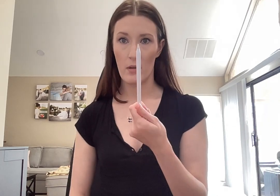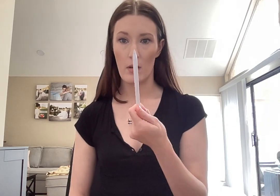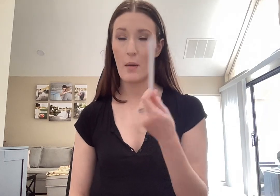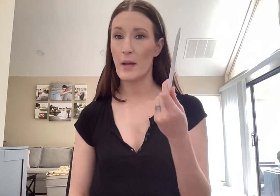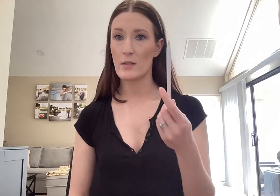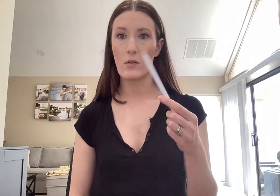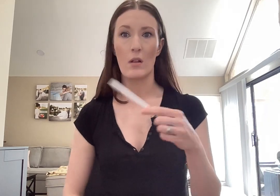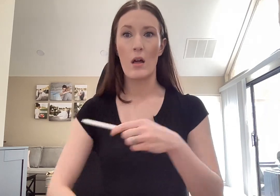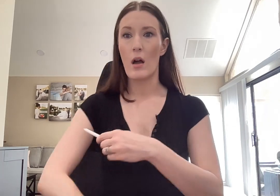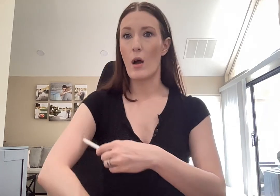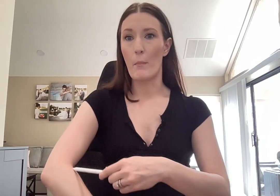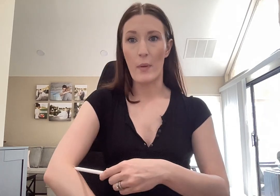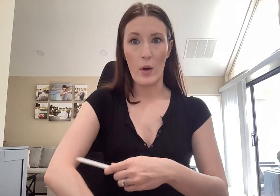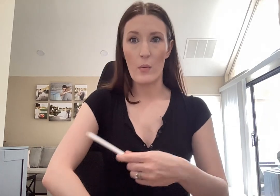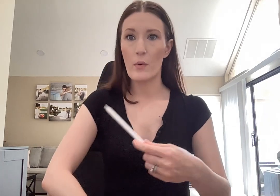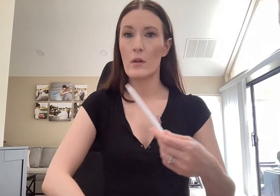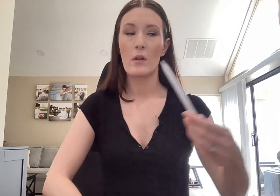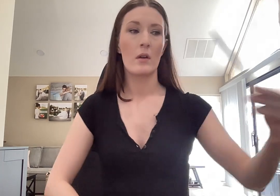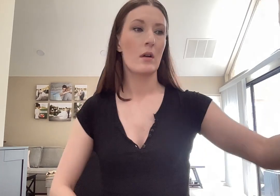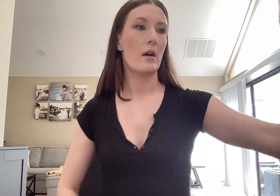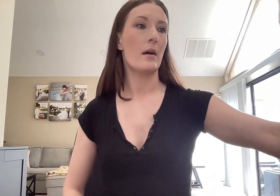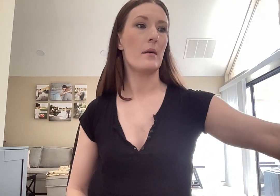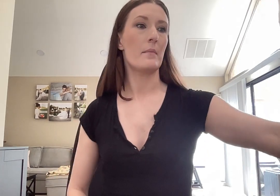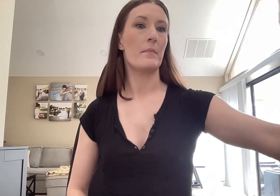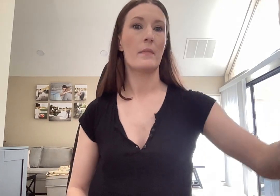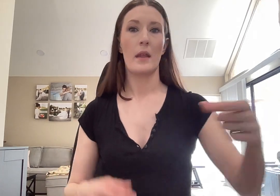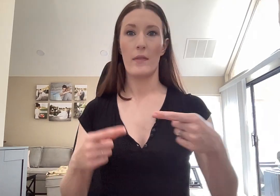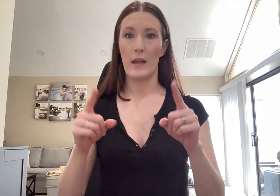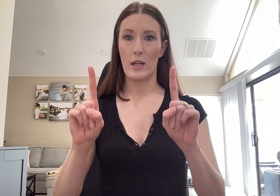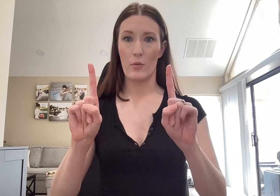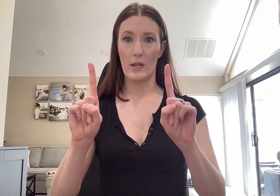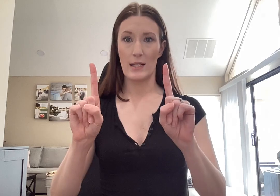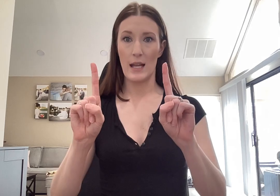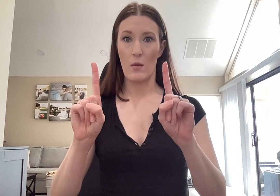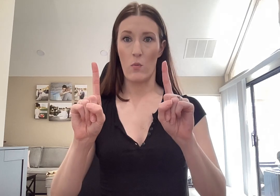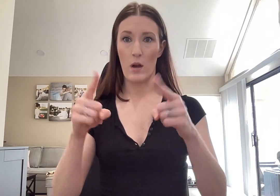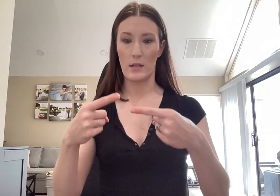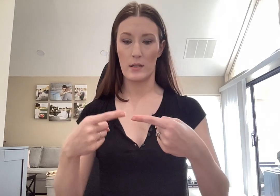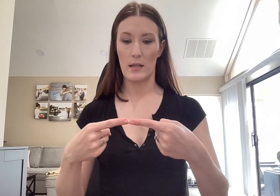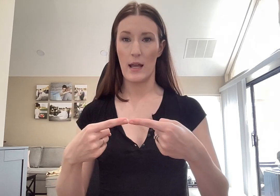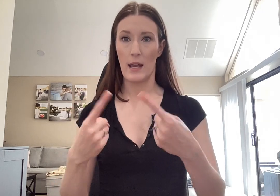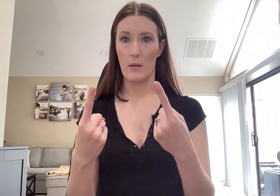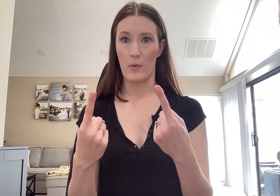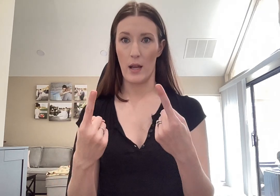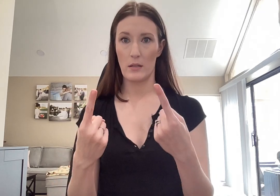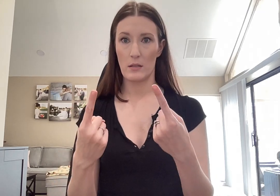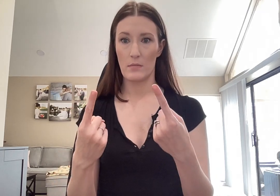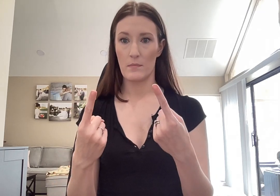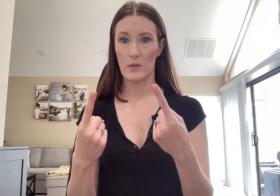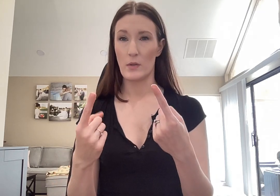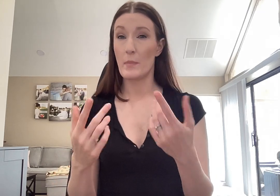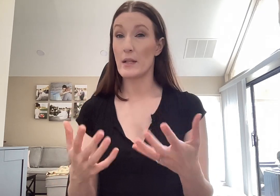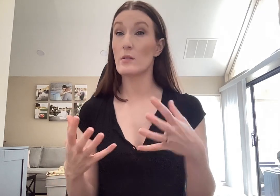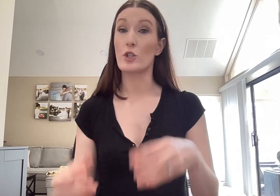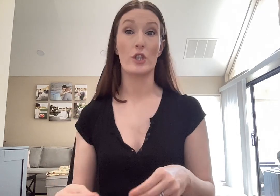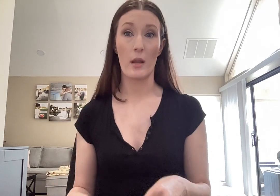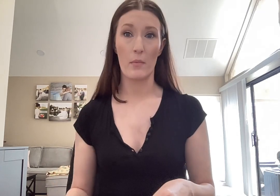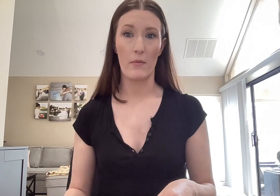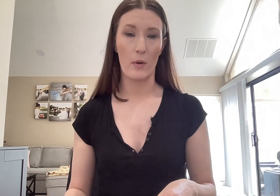a pencil, a bone, then you're going to take ones and it breaks. So it depends on the shape of what